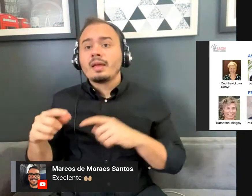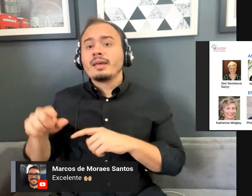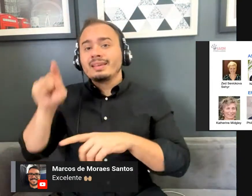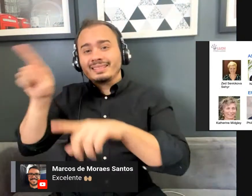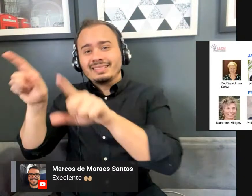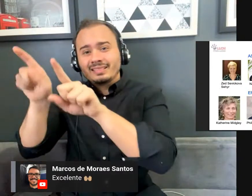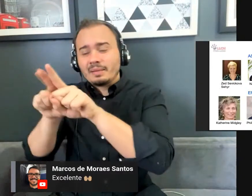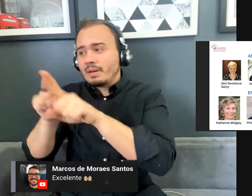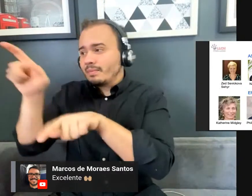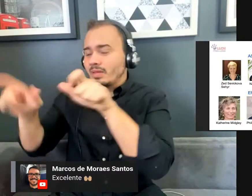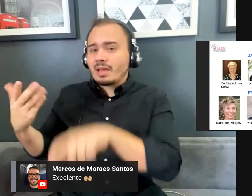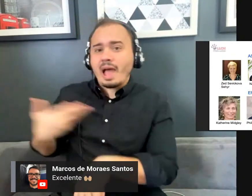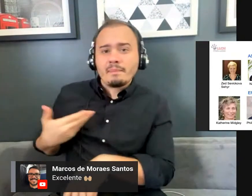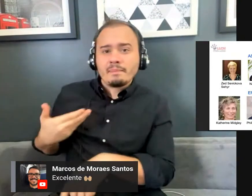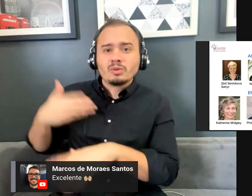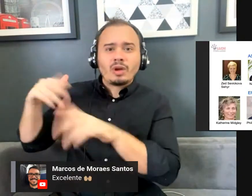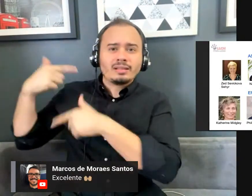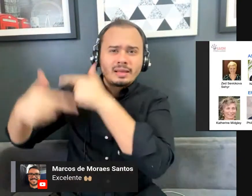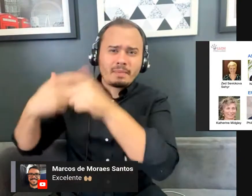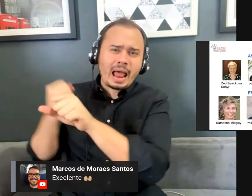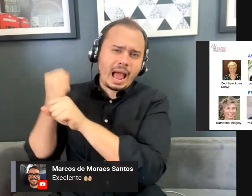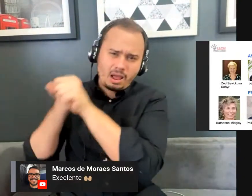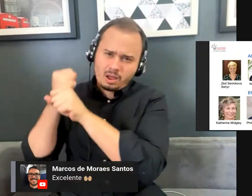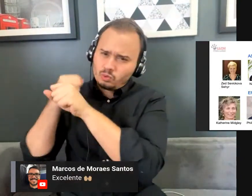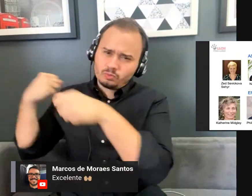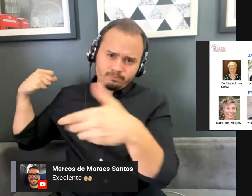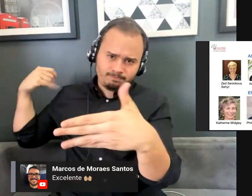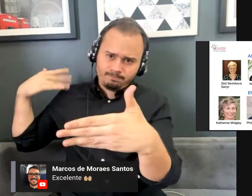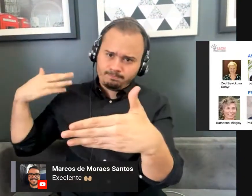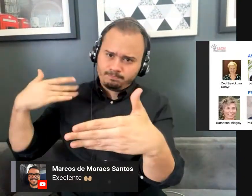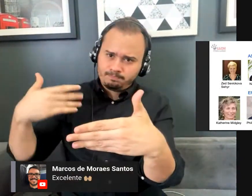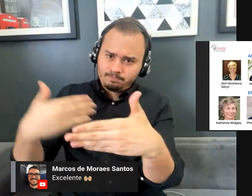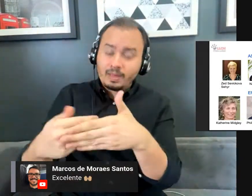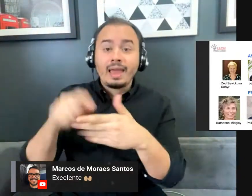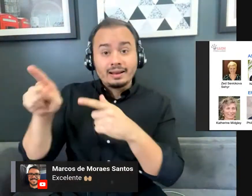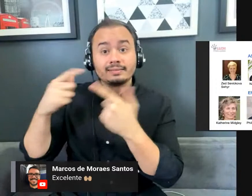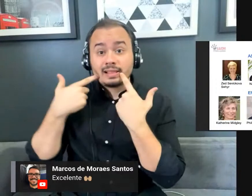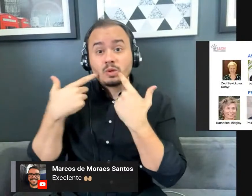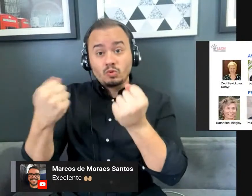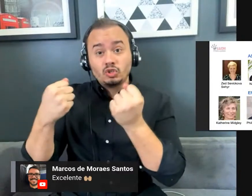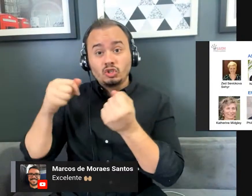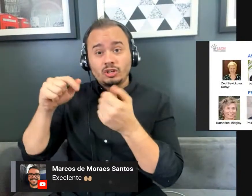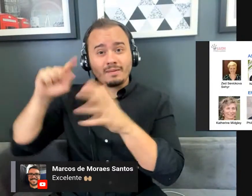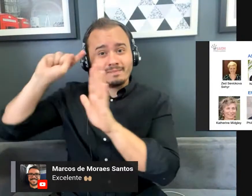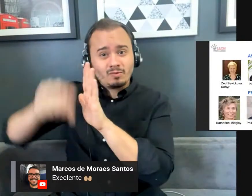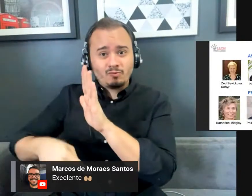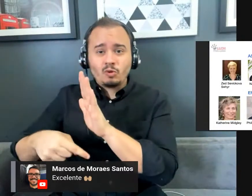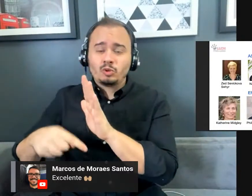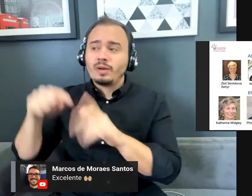work for a very long time and adding her linguistic insights to our work.